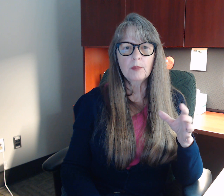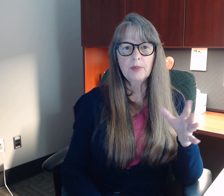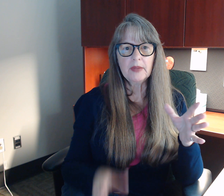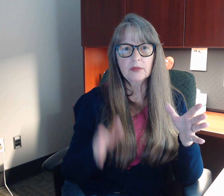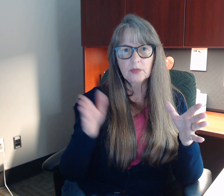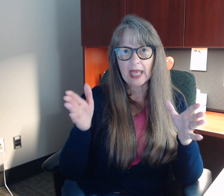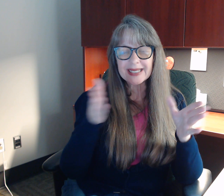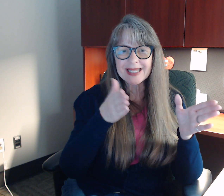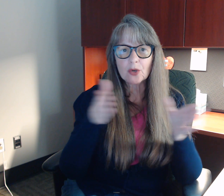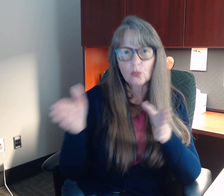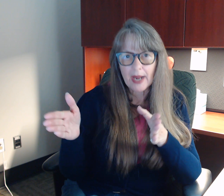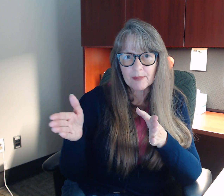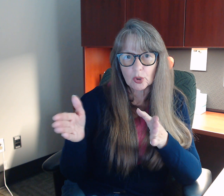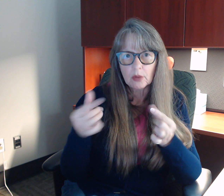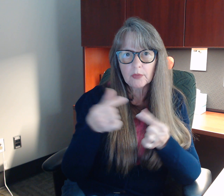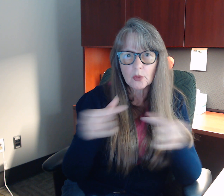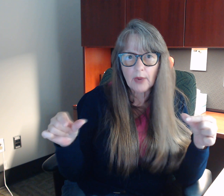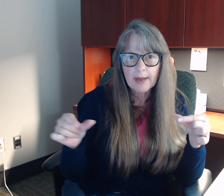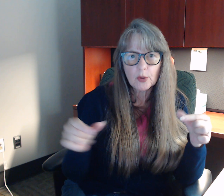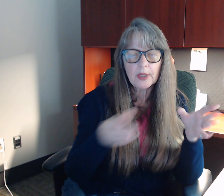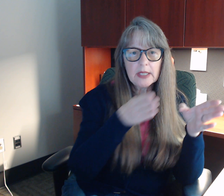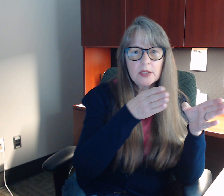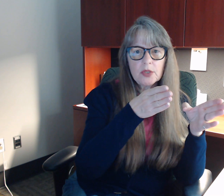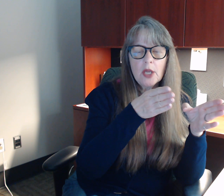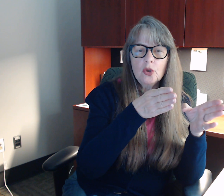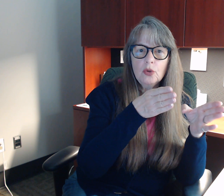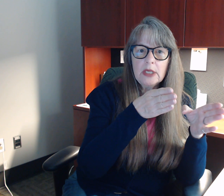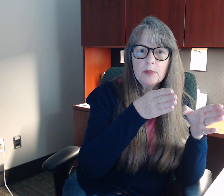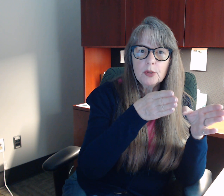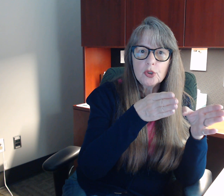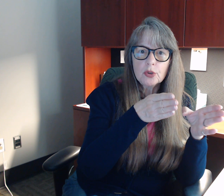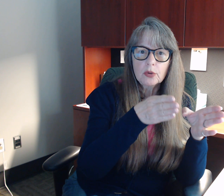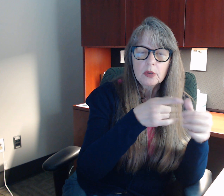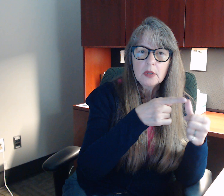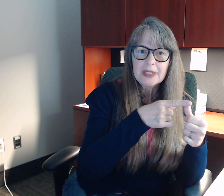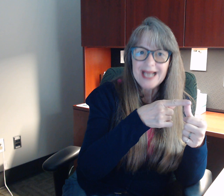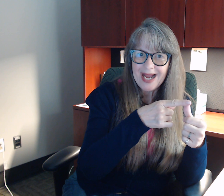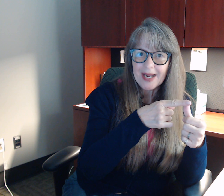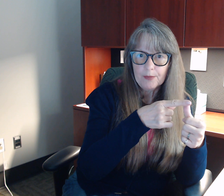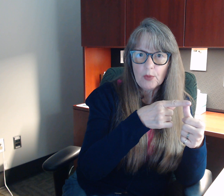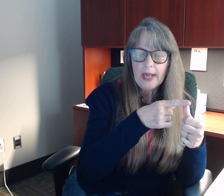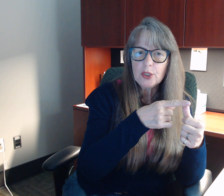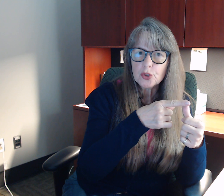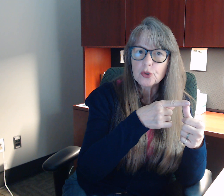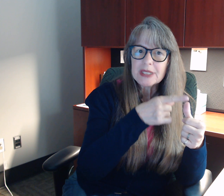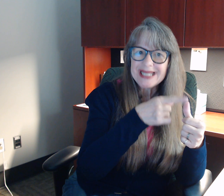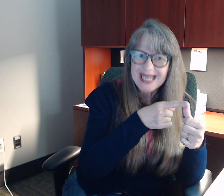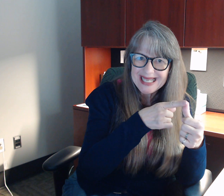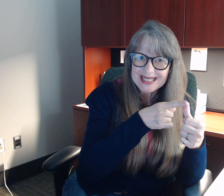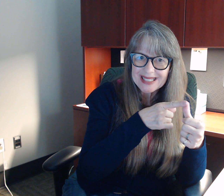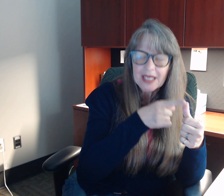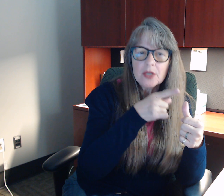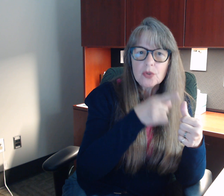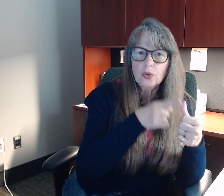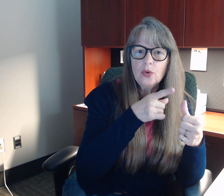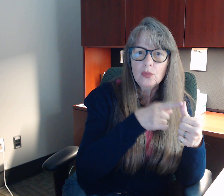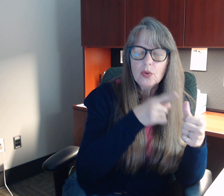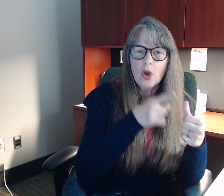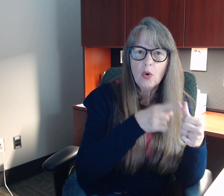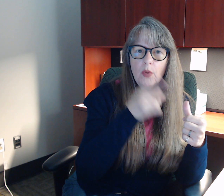But that's the grammar. The grammar is you need to put your time, right, your tense, so you're